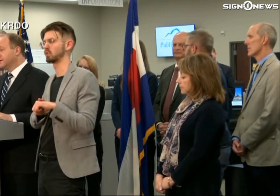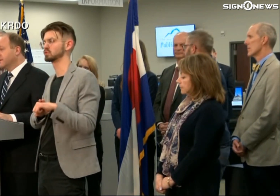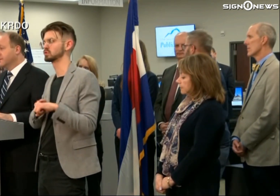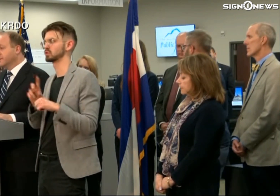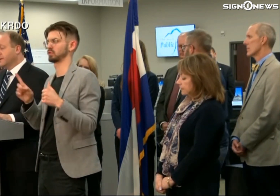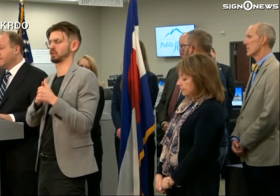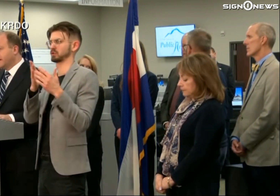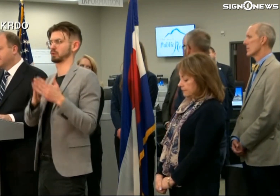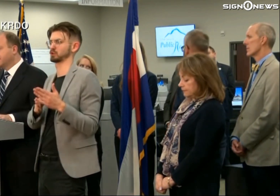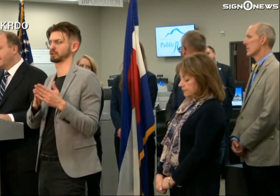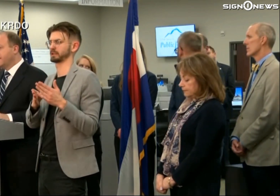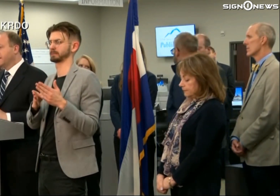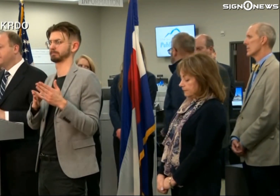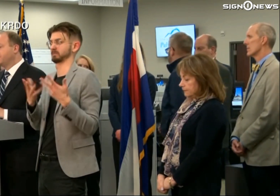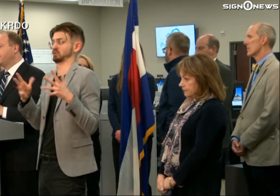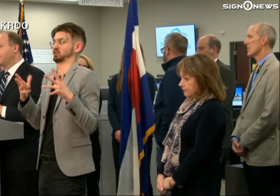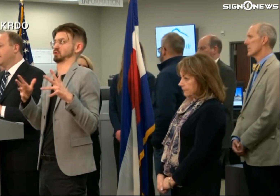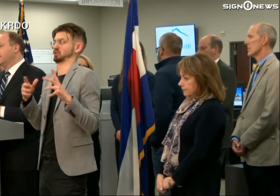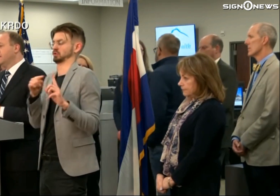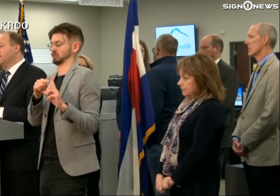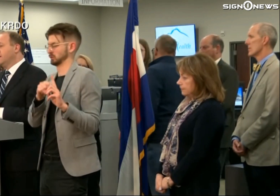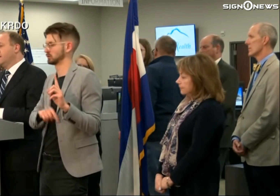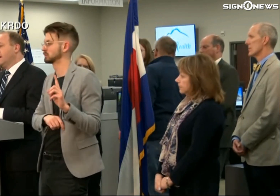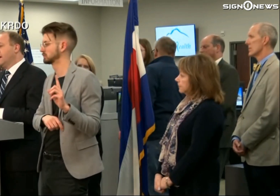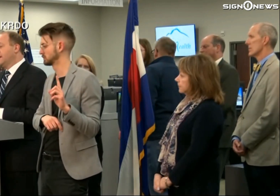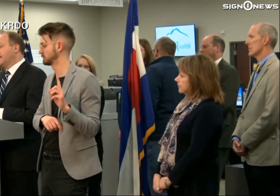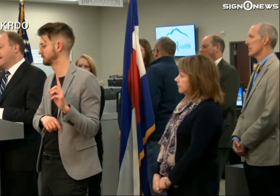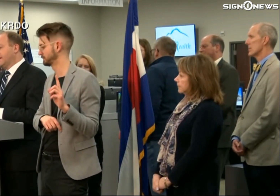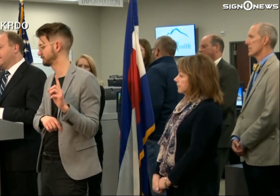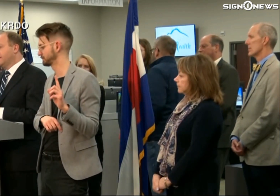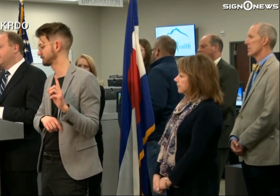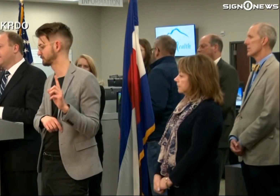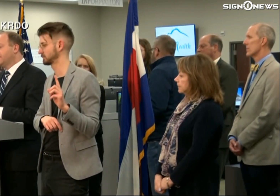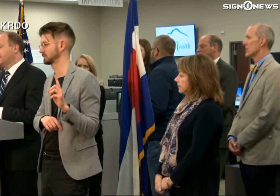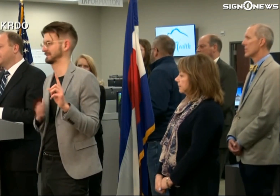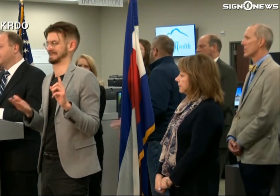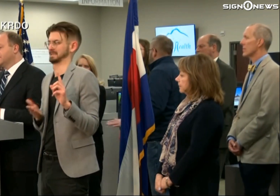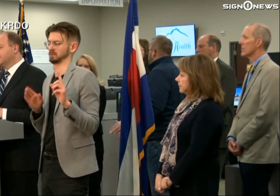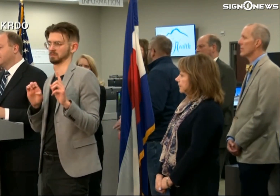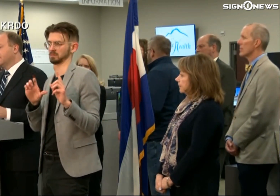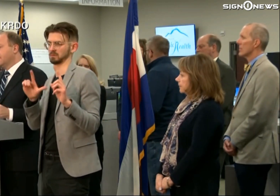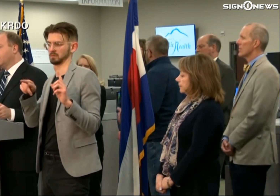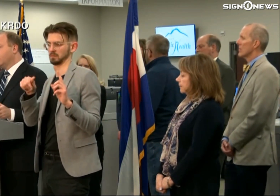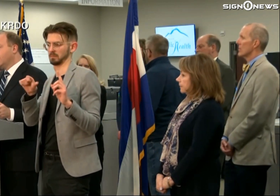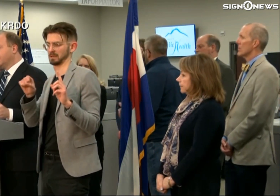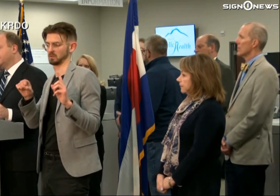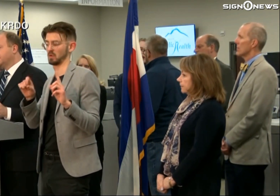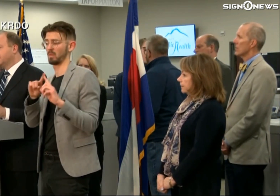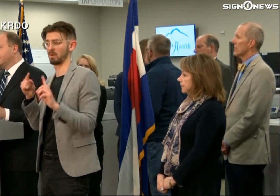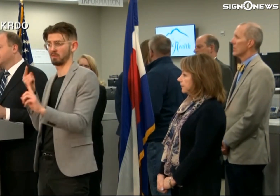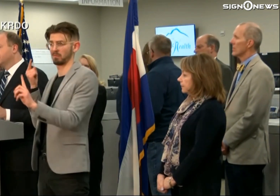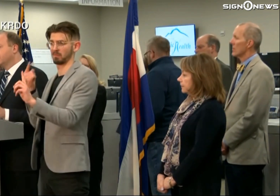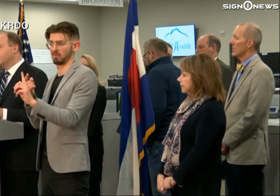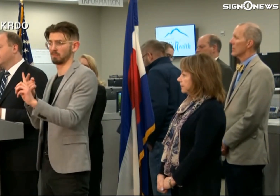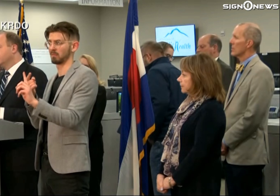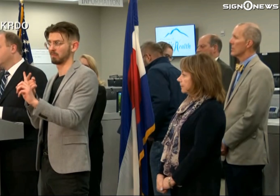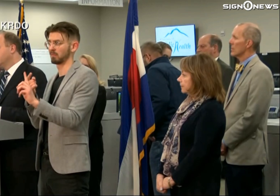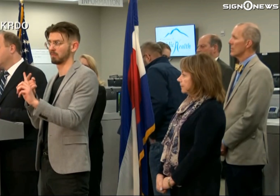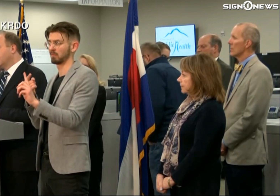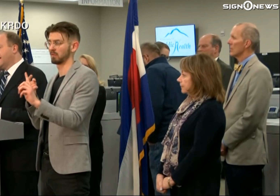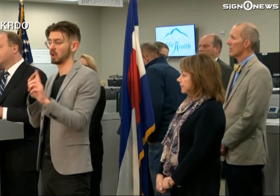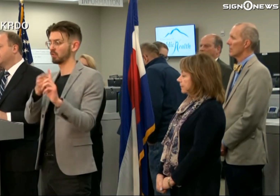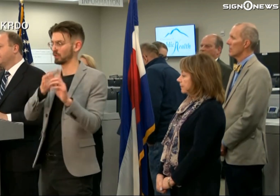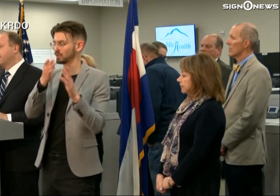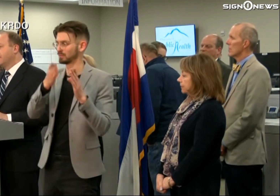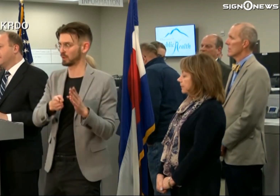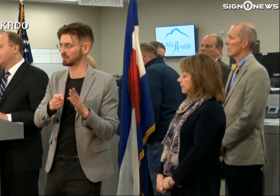victim is here in El Paso County. And again, I think the main message is, while this is the first, it won't be